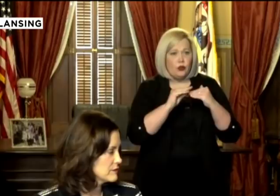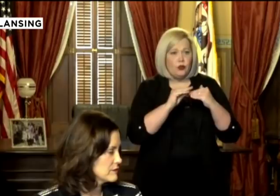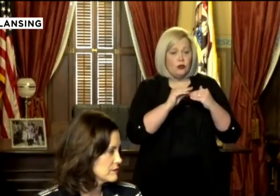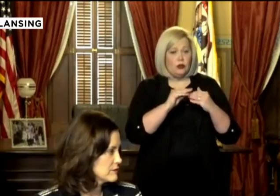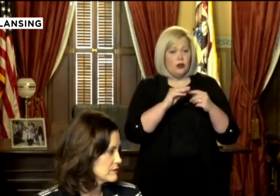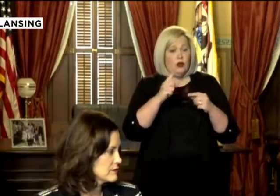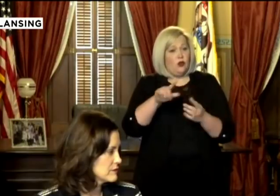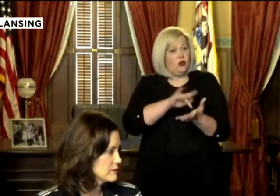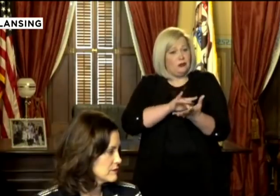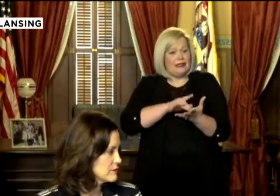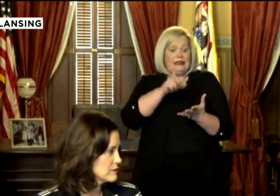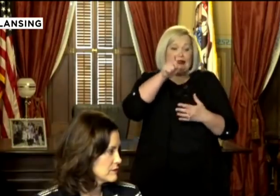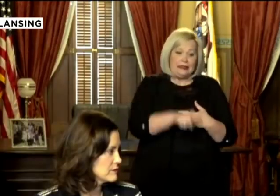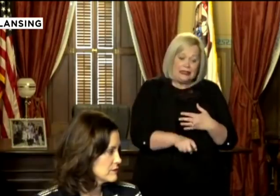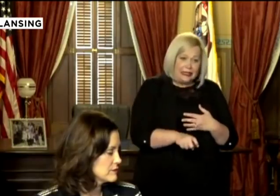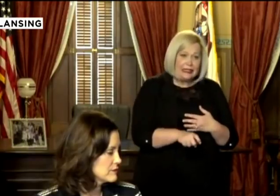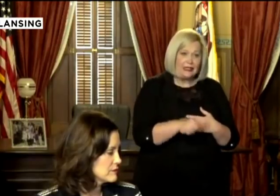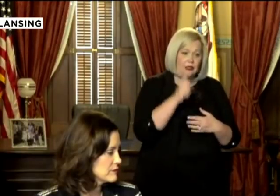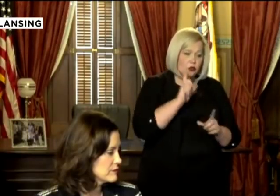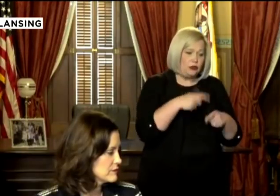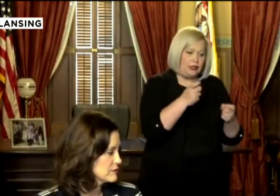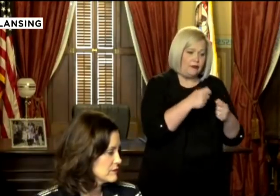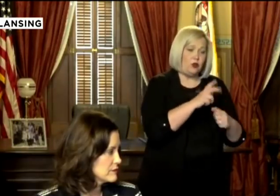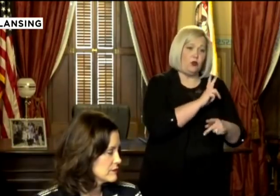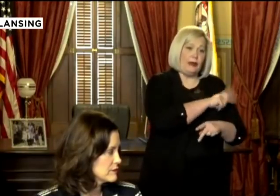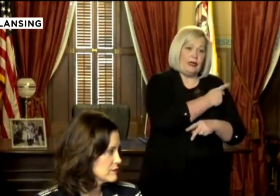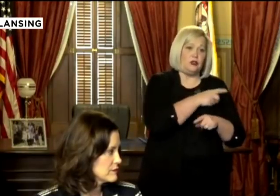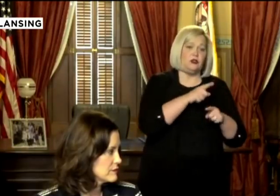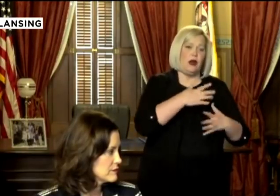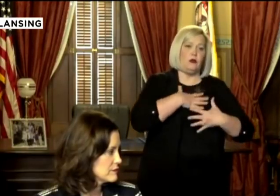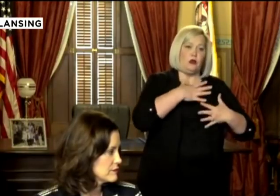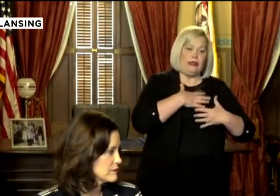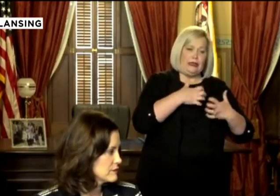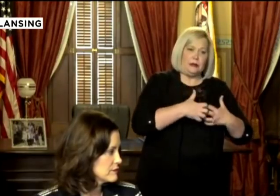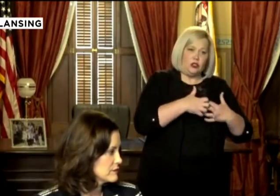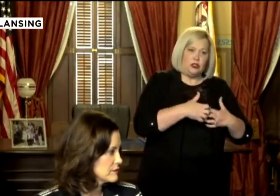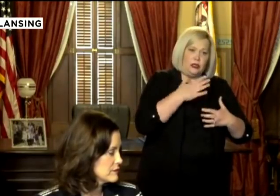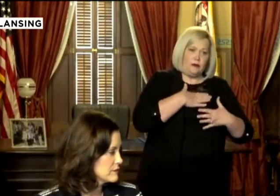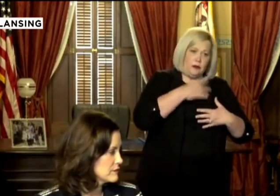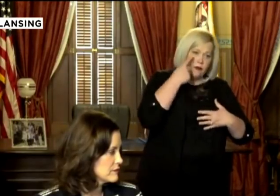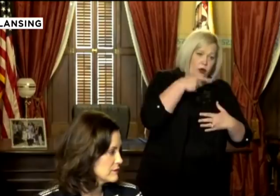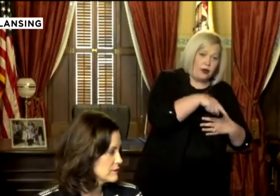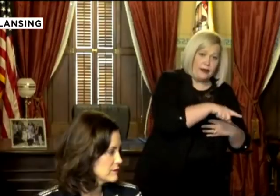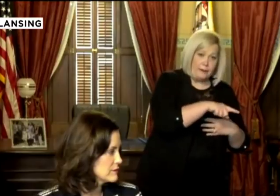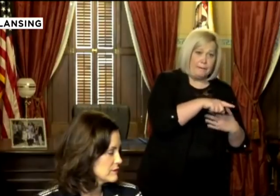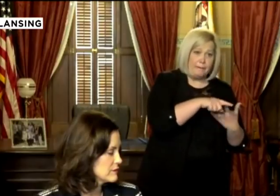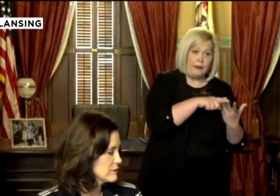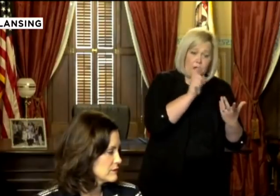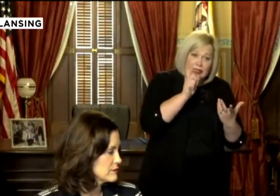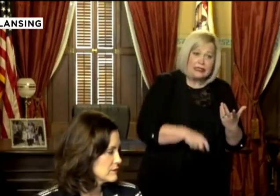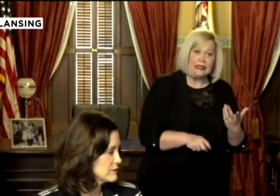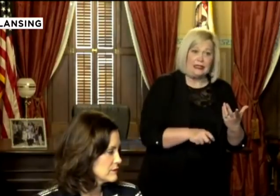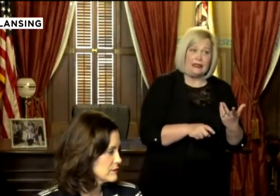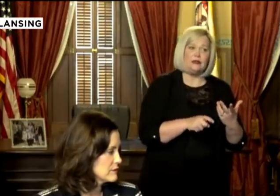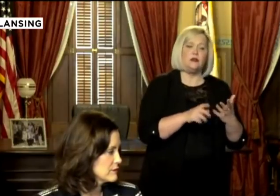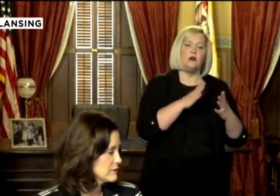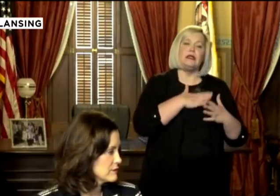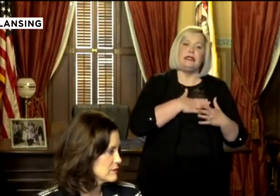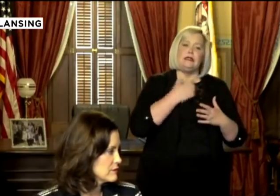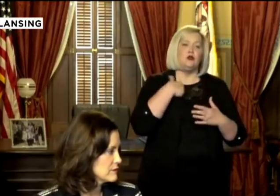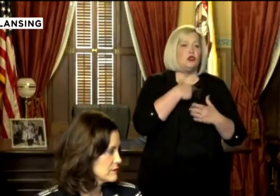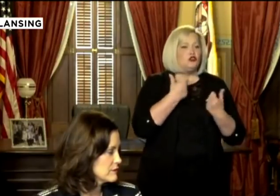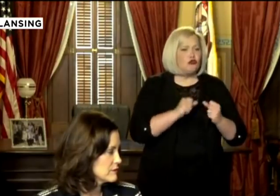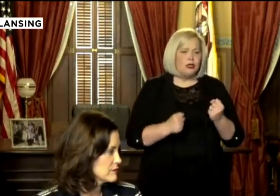ventilator while someone's body heals from the coronavirus. The state is working as hard as it can to support our